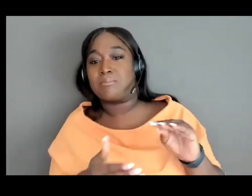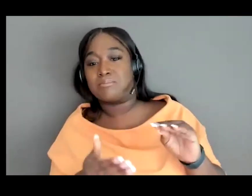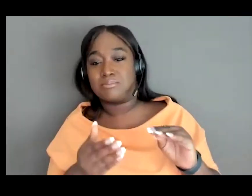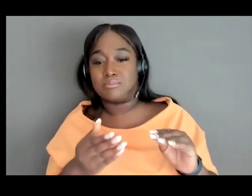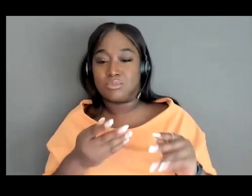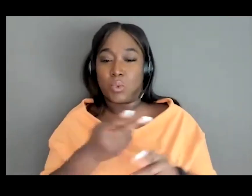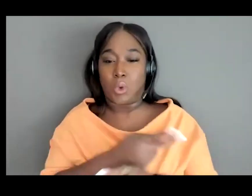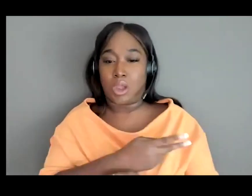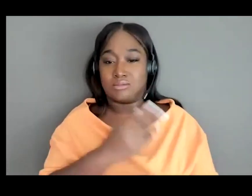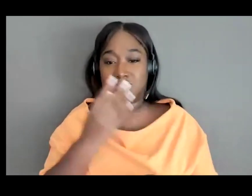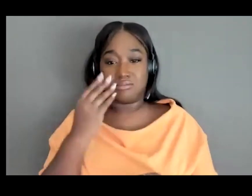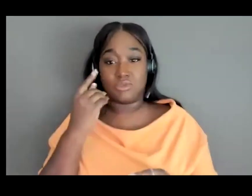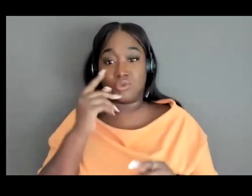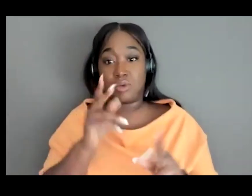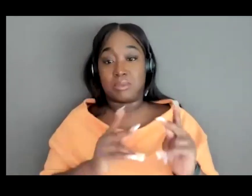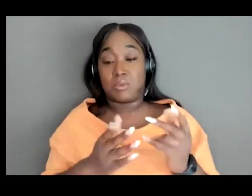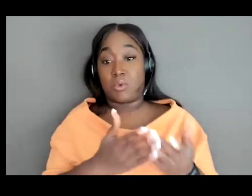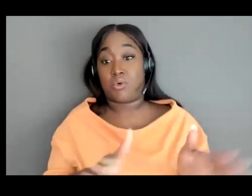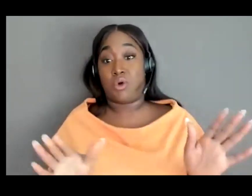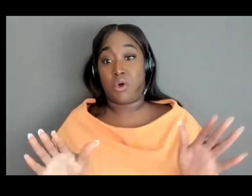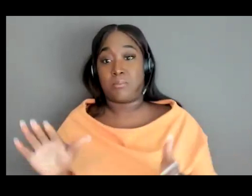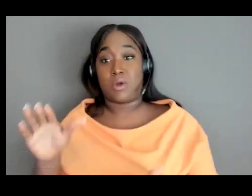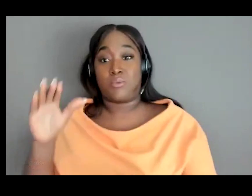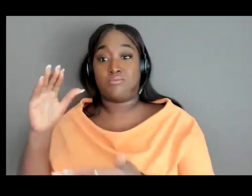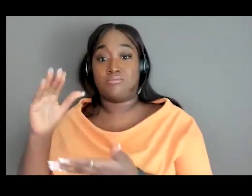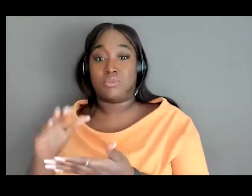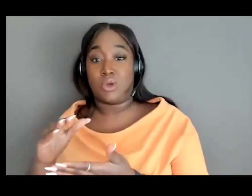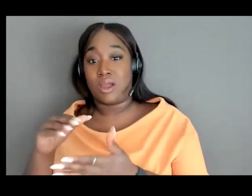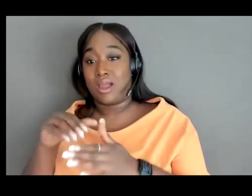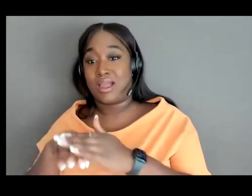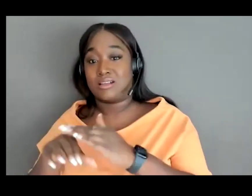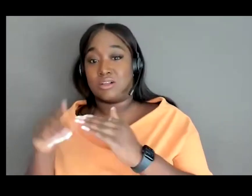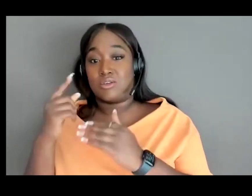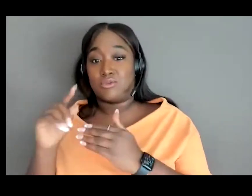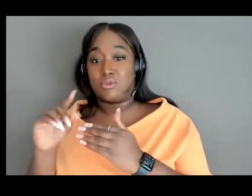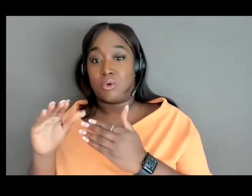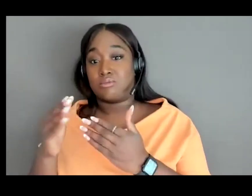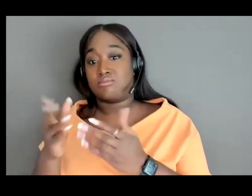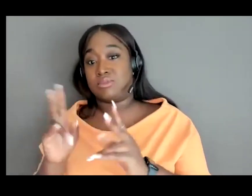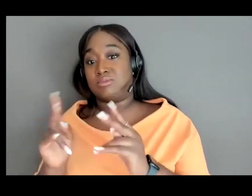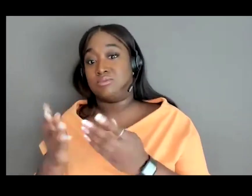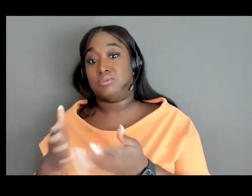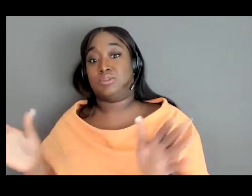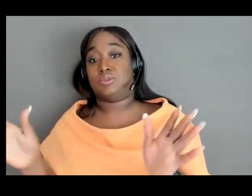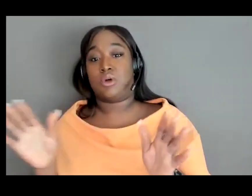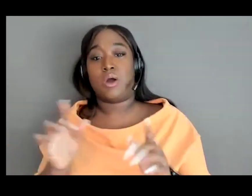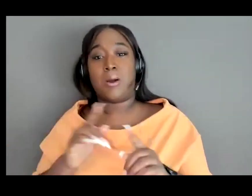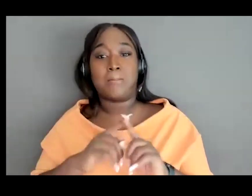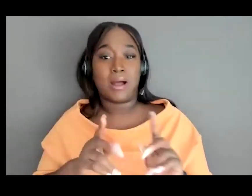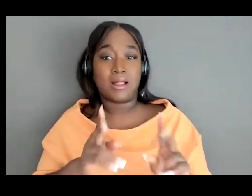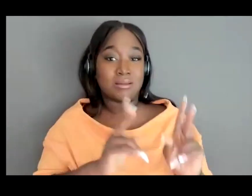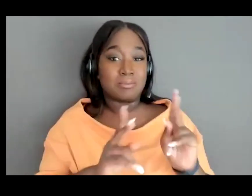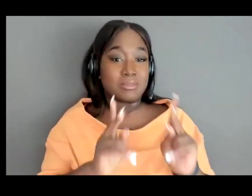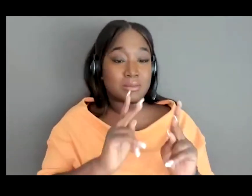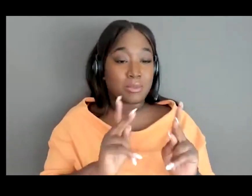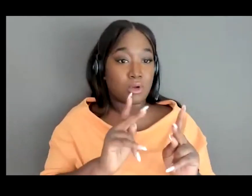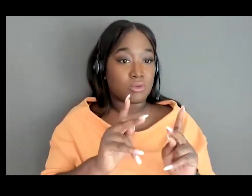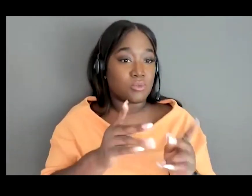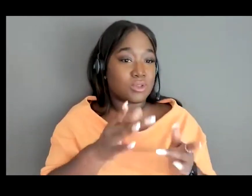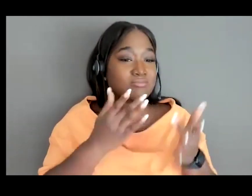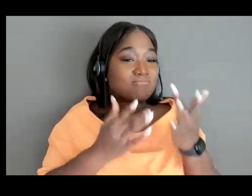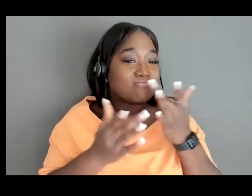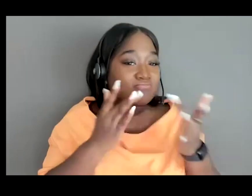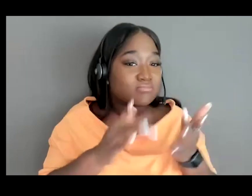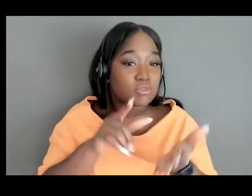access a little bit overall, but increase access for the least privileged, the people with the lowest incomes?